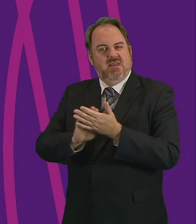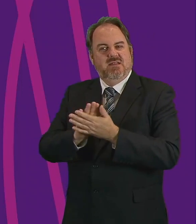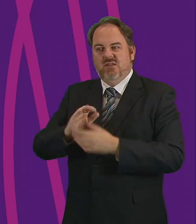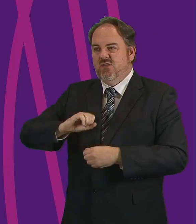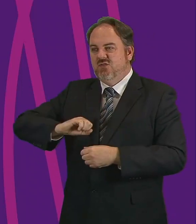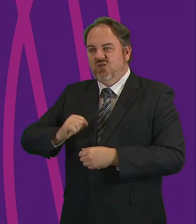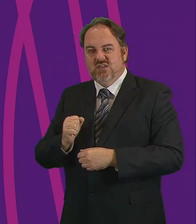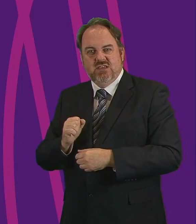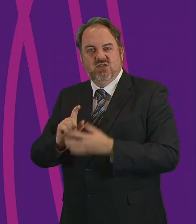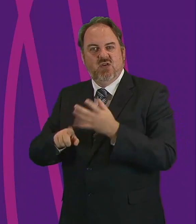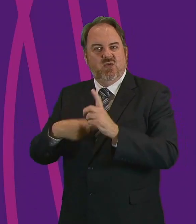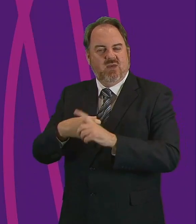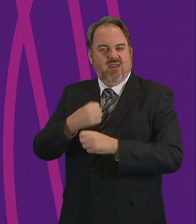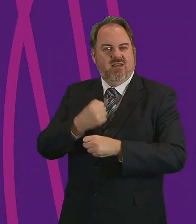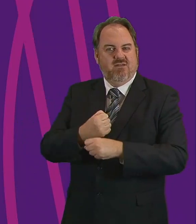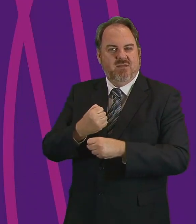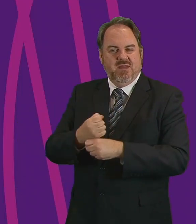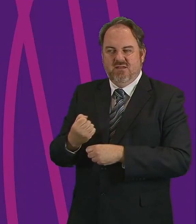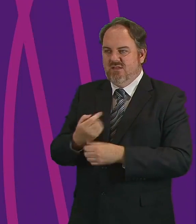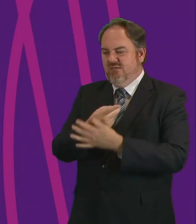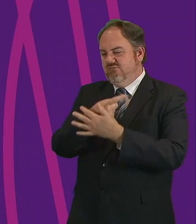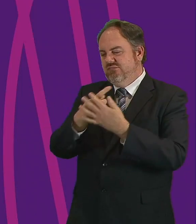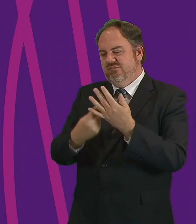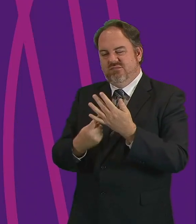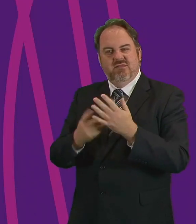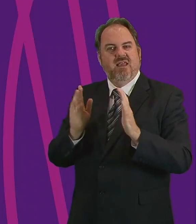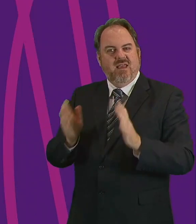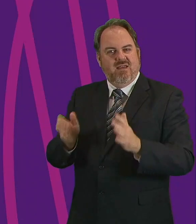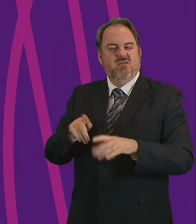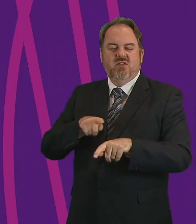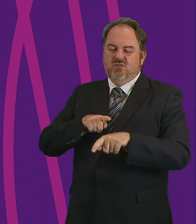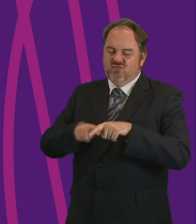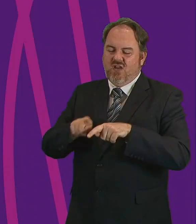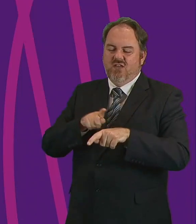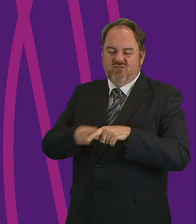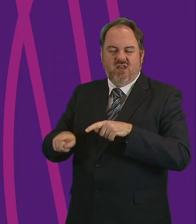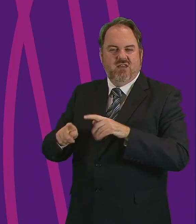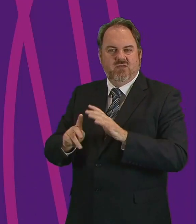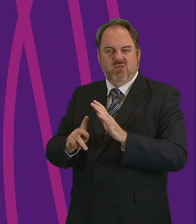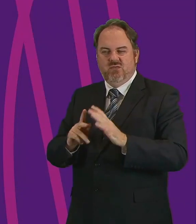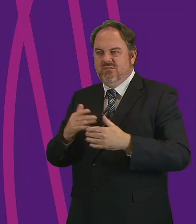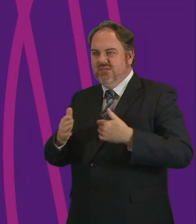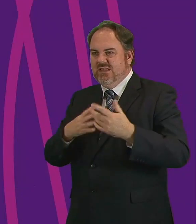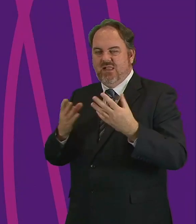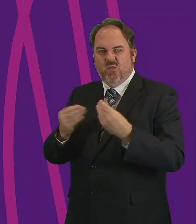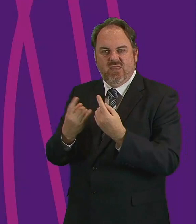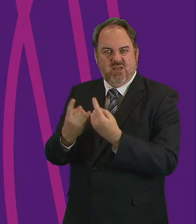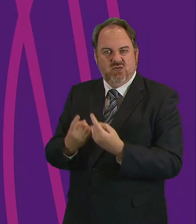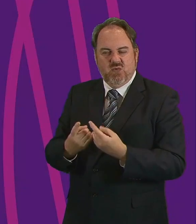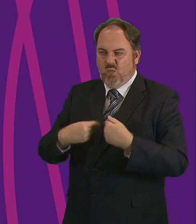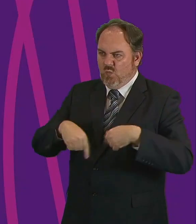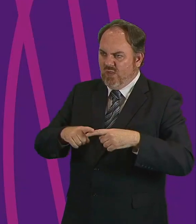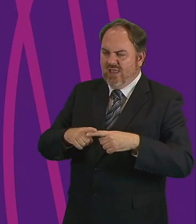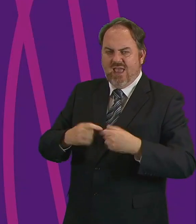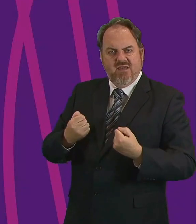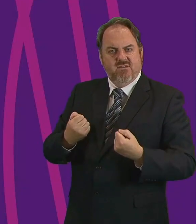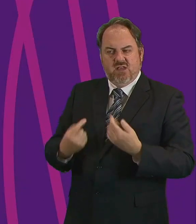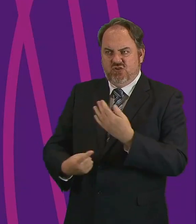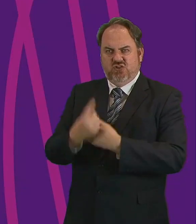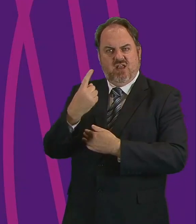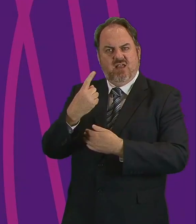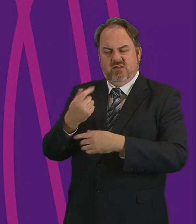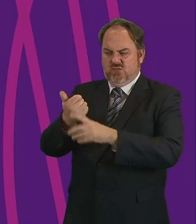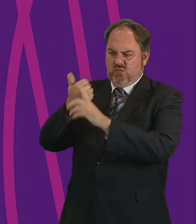UK governments and so many others have stepped up. So now is our time to step up for them. It needs